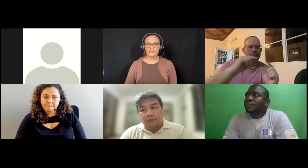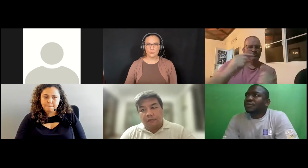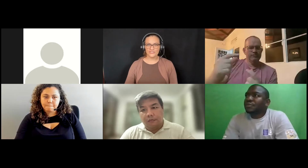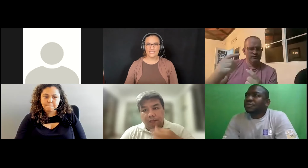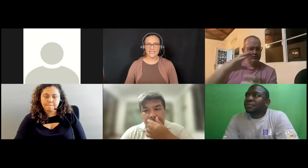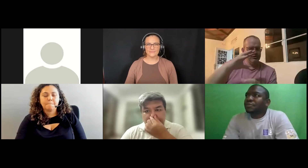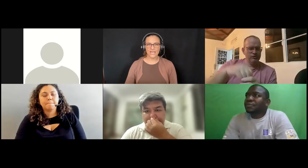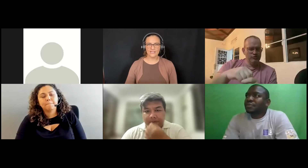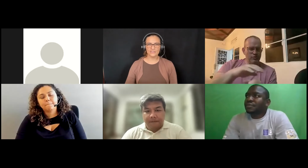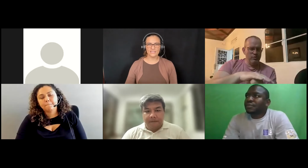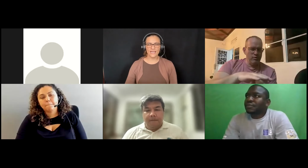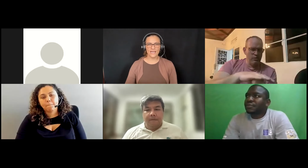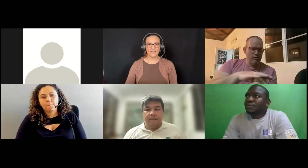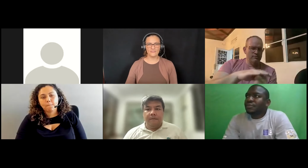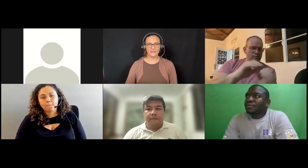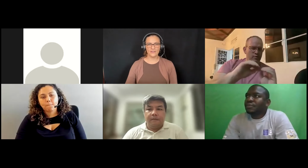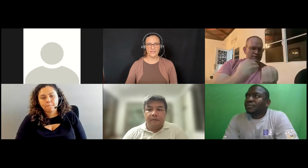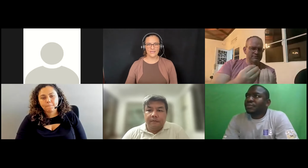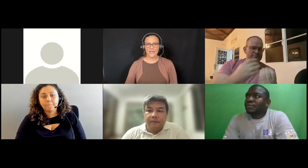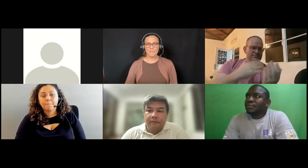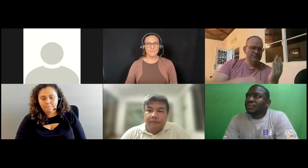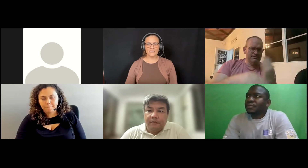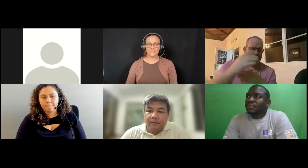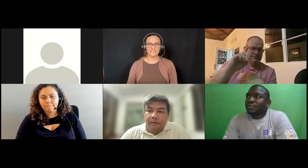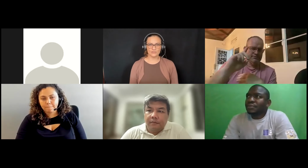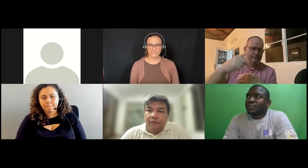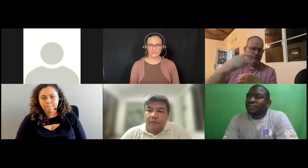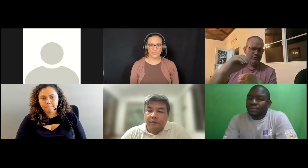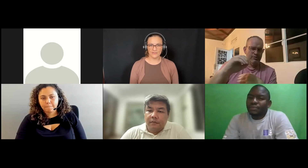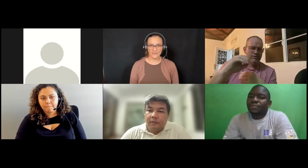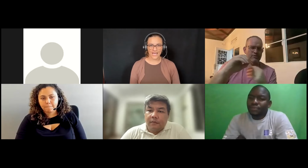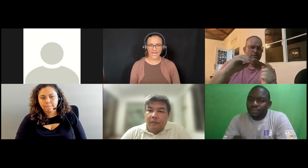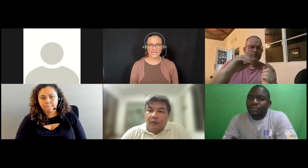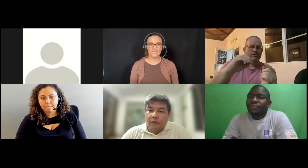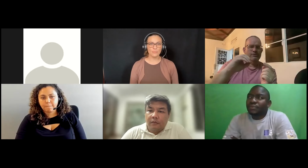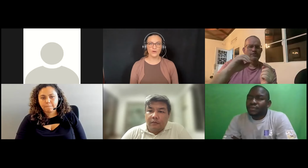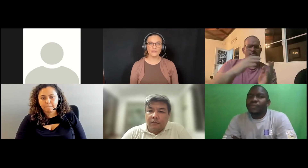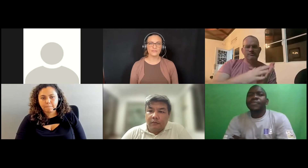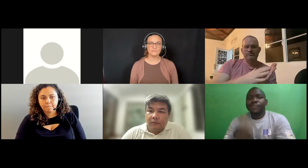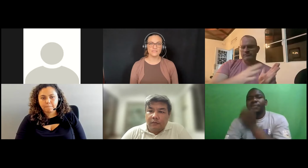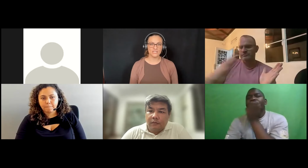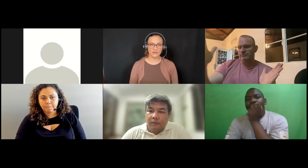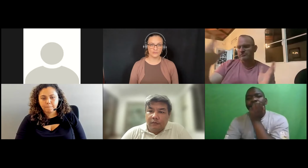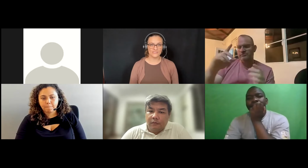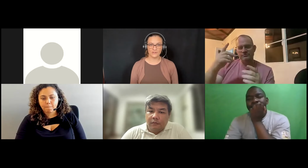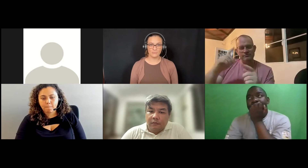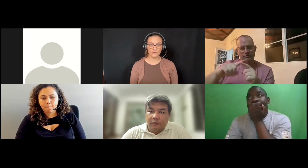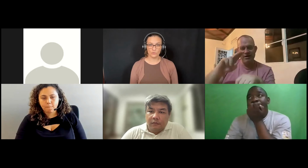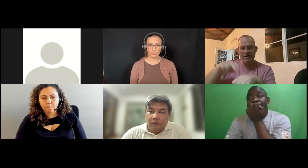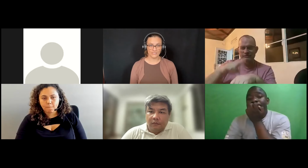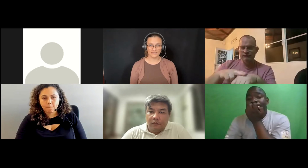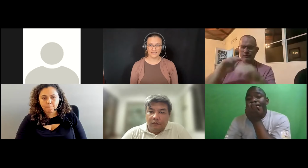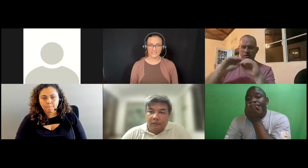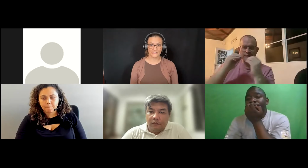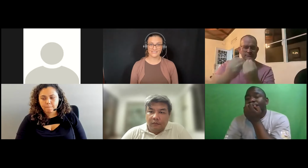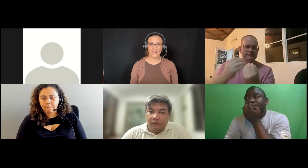That's a good question. Yes, we actually have many considerations where we've had input from DPOs, from